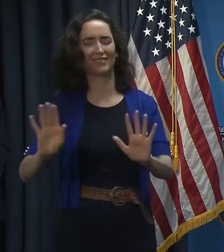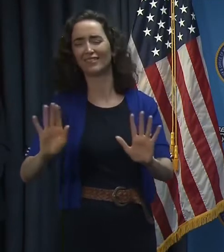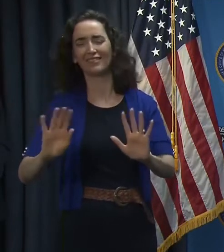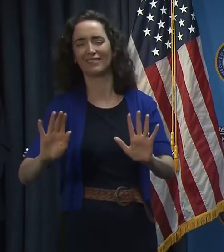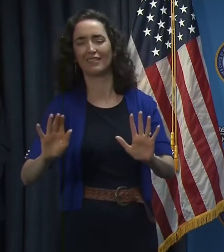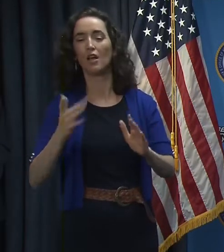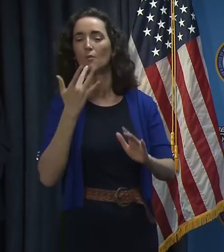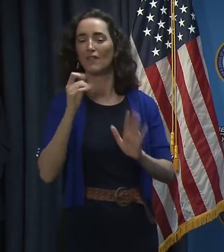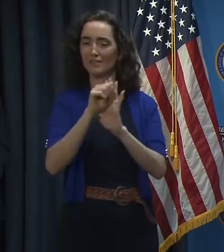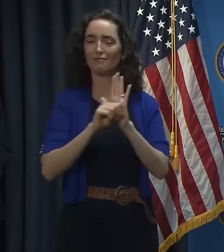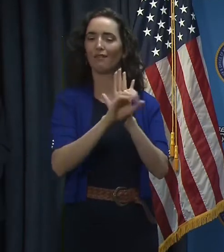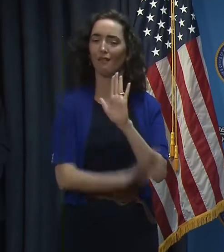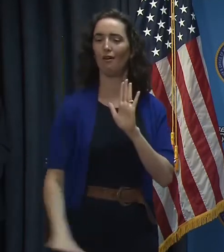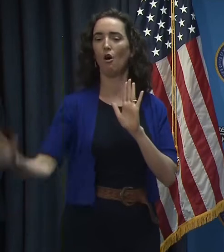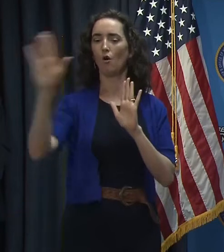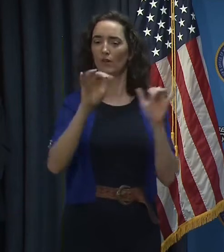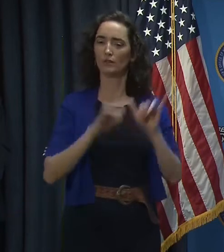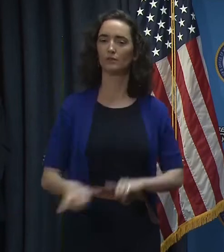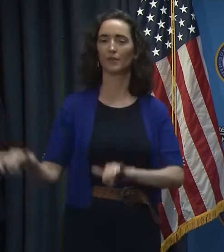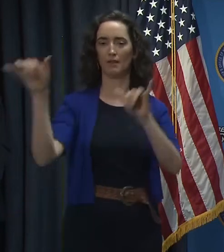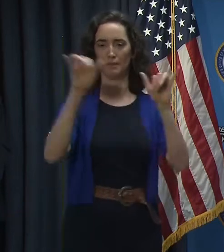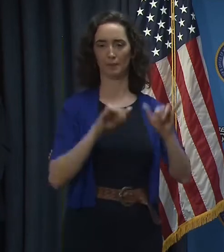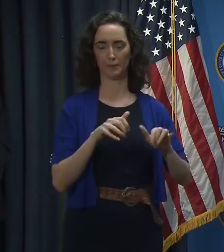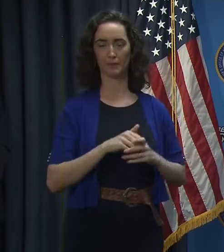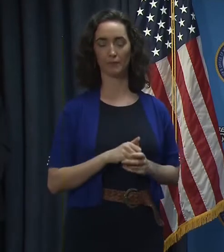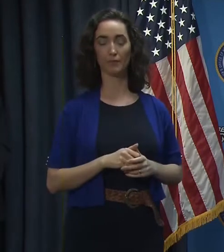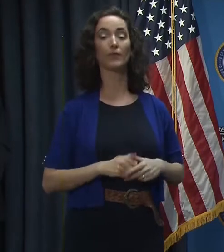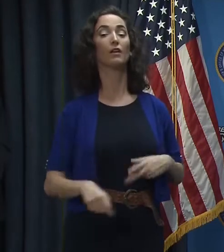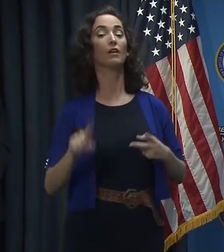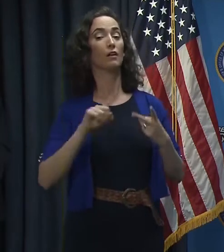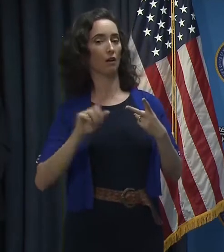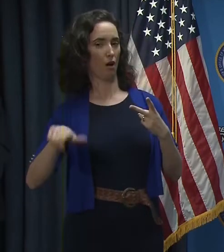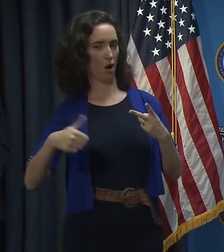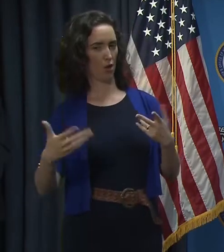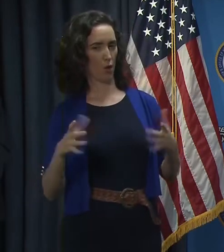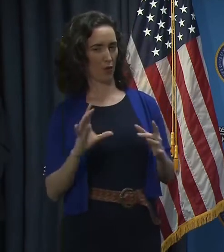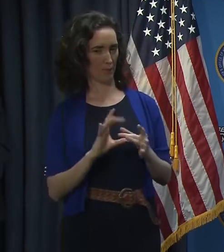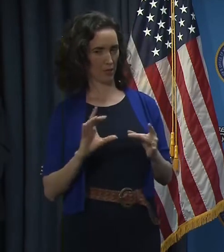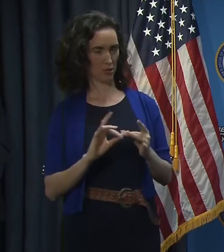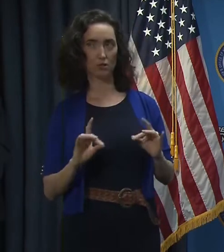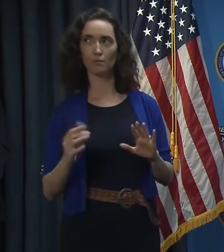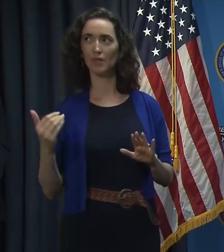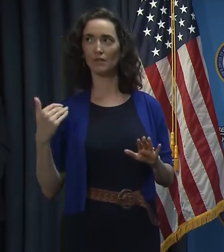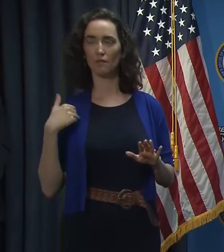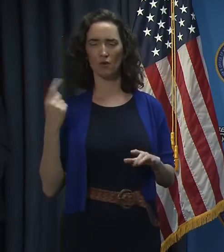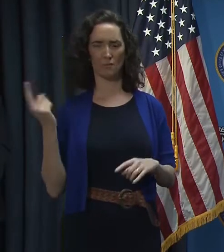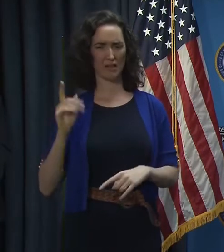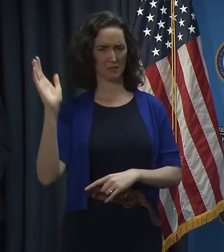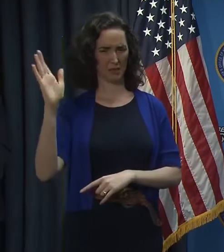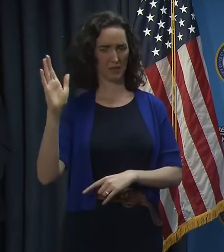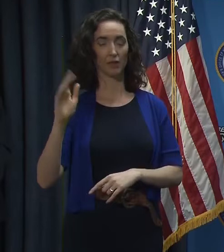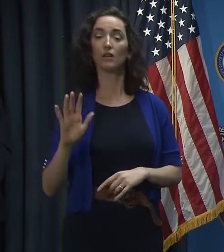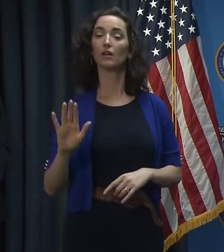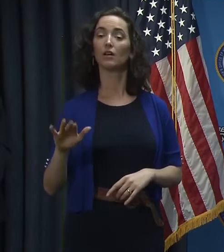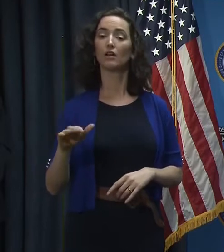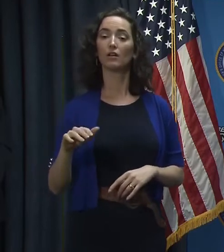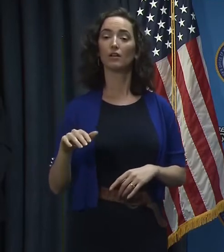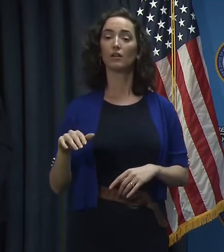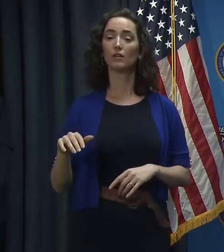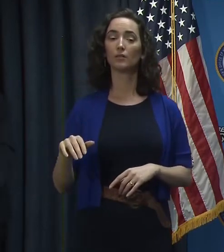And the other thing that I mentioned, I think I mentioned this earlier when I was speaking, is when we look